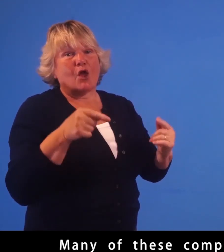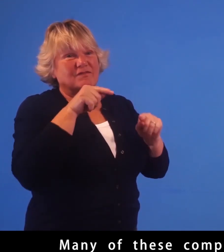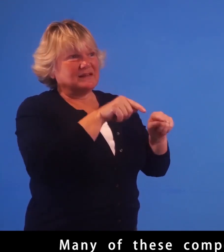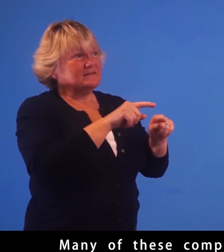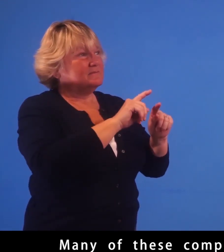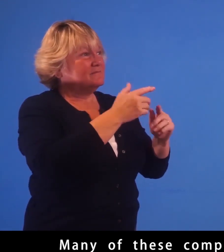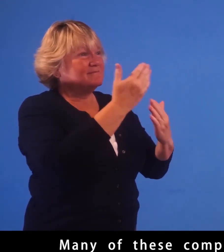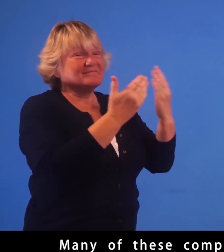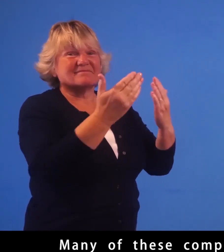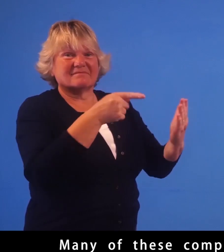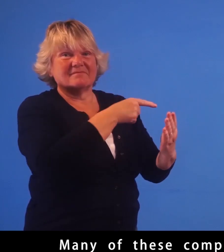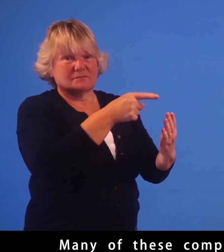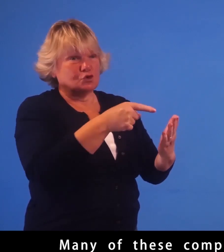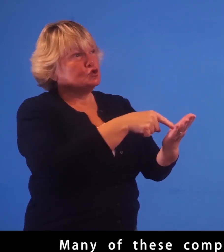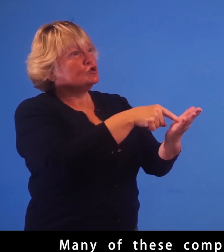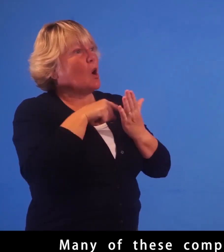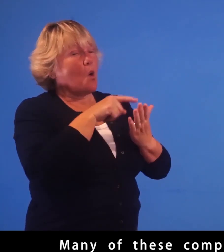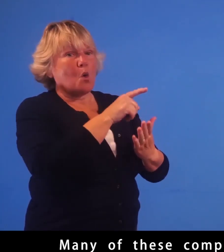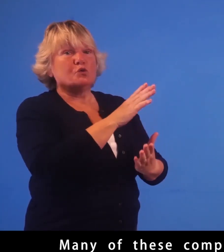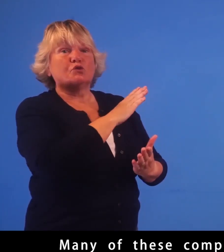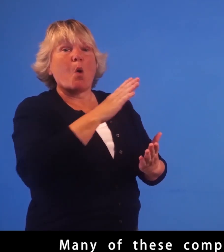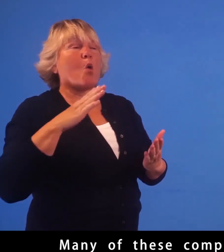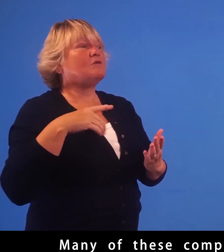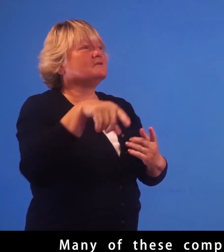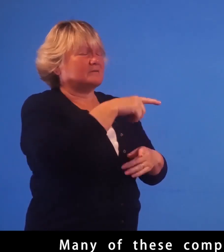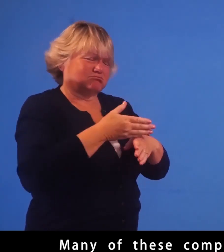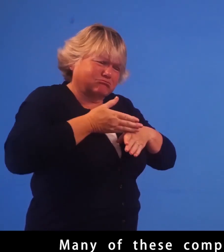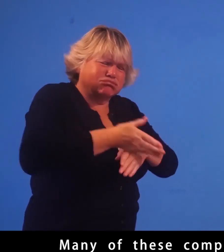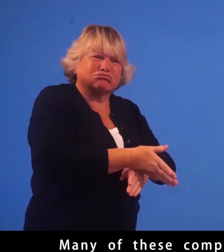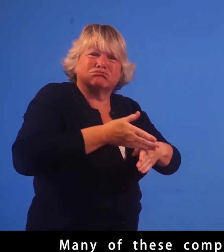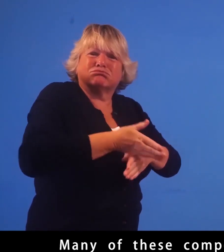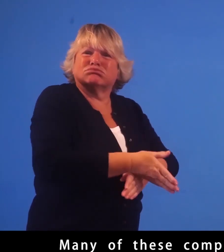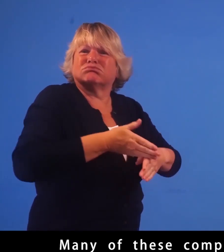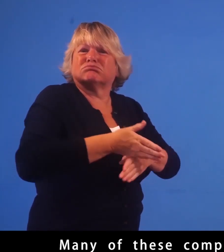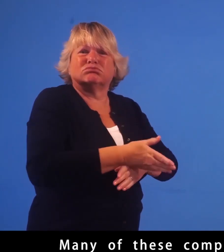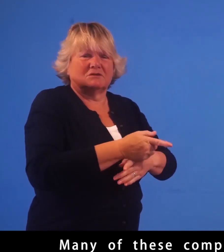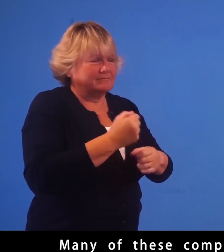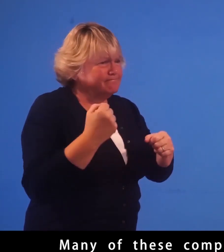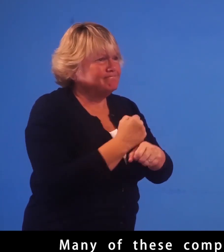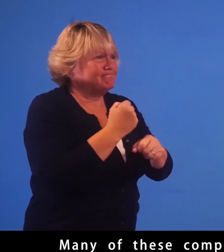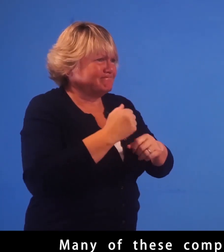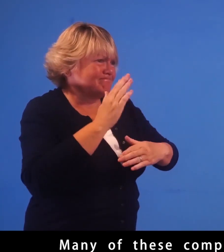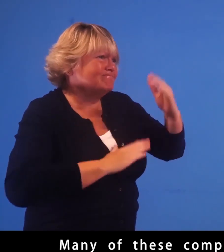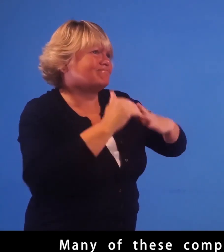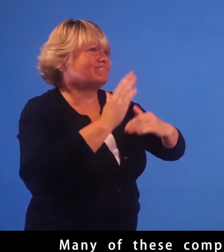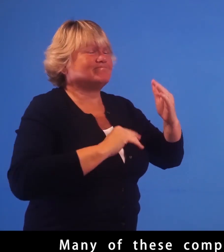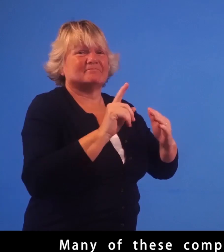Many of these compositions depict soldiers labouring on the construction of pontoons